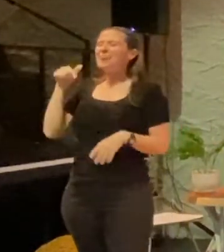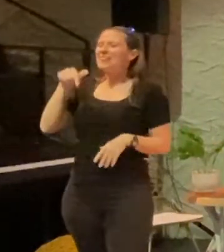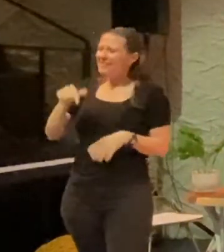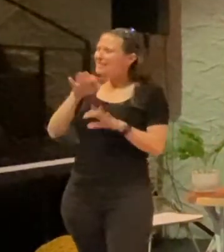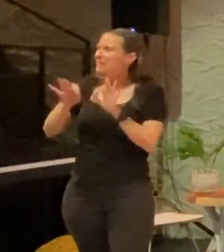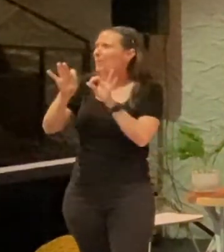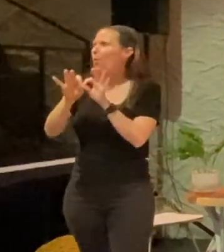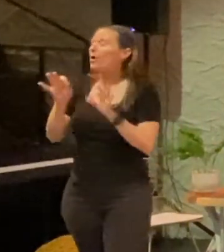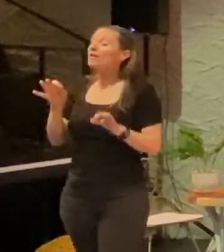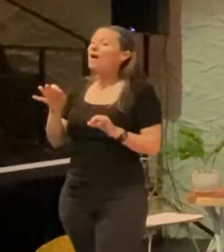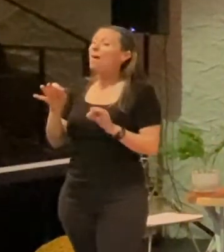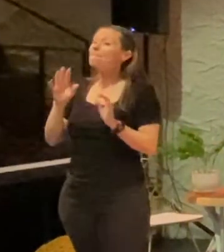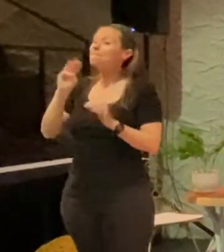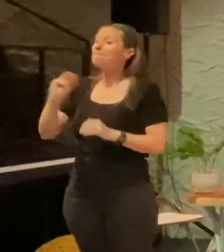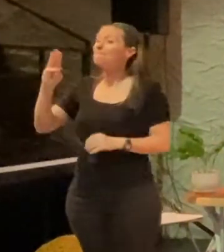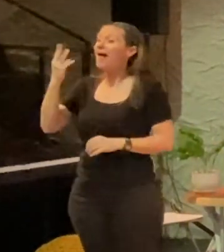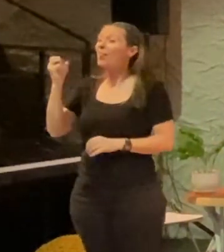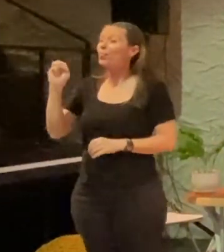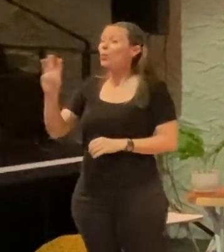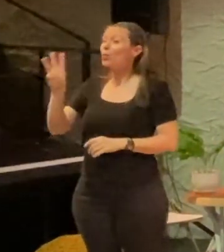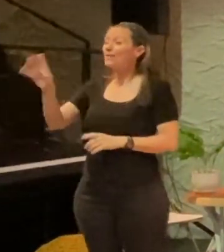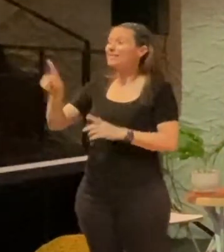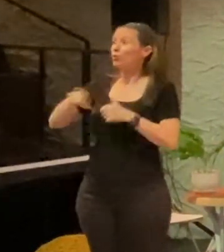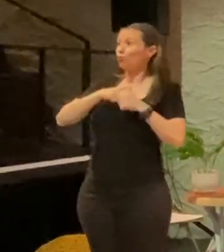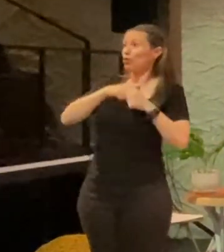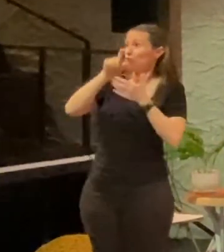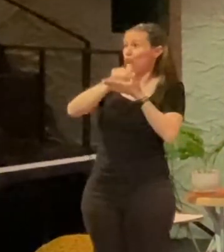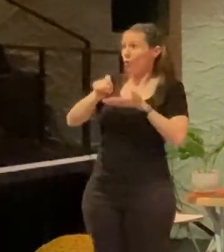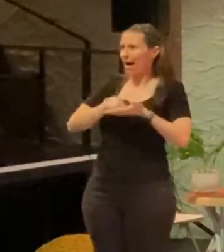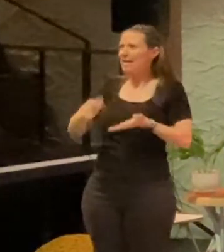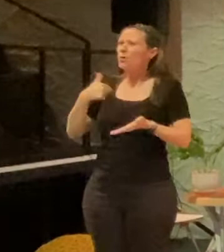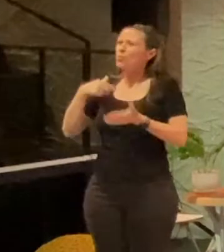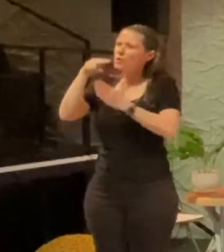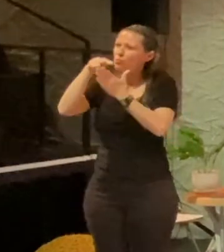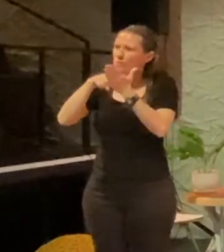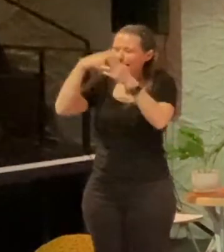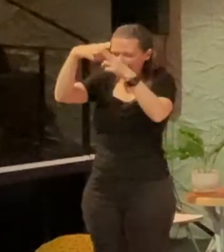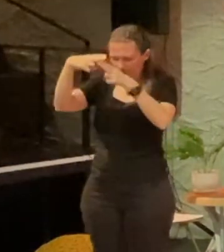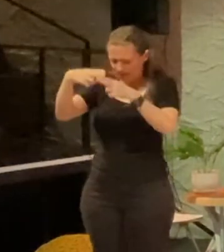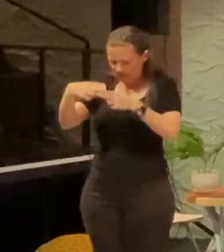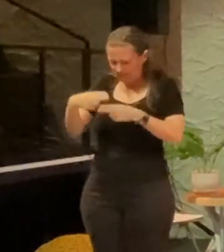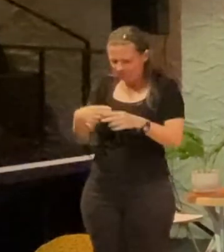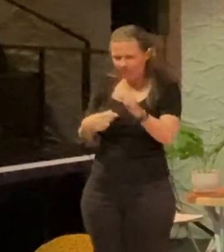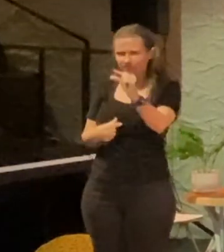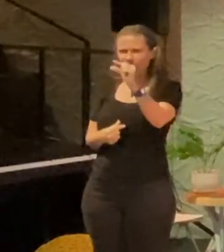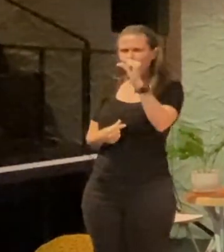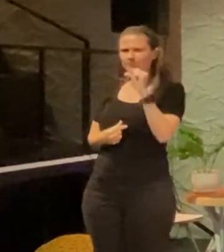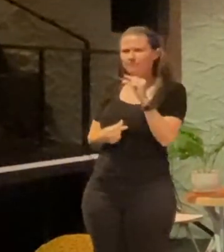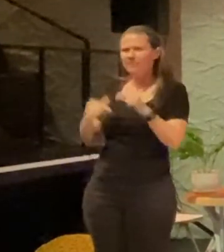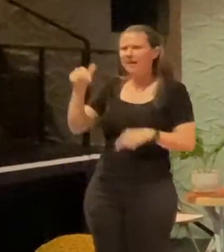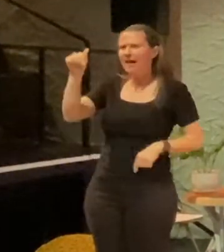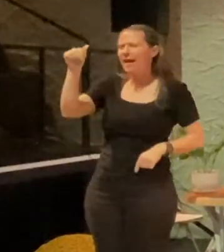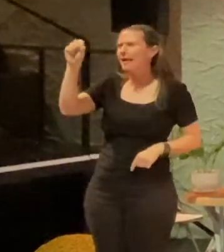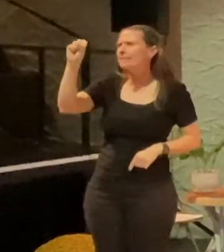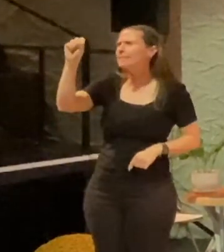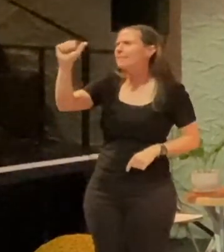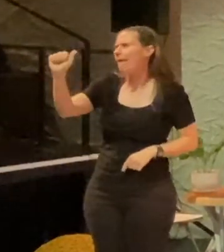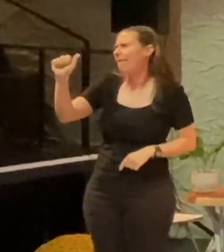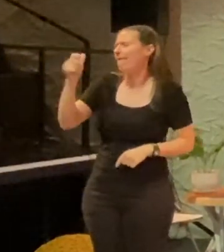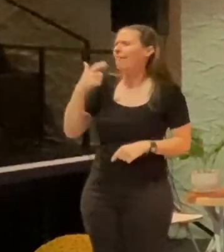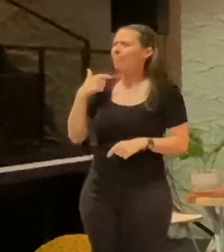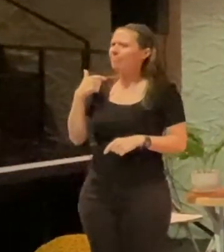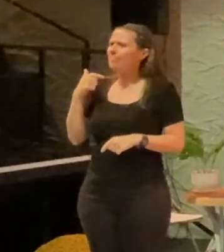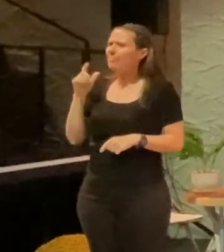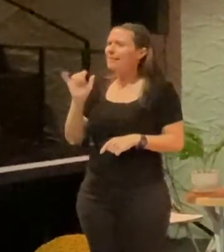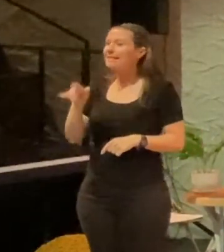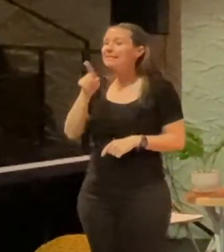that Matthew actually, in his original writing, we read through these names, and there's this name, Asa, that comes out in the NIV, but